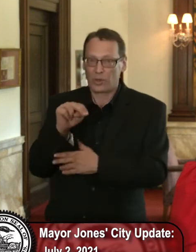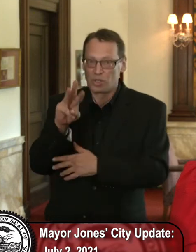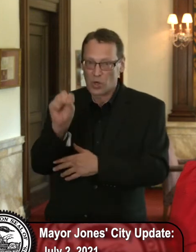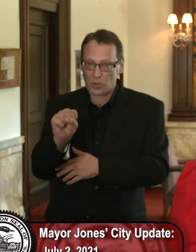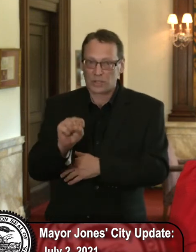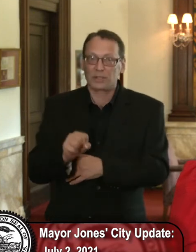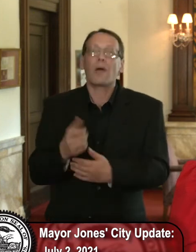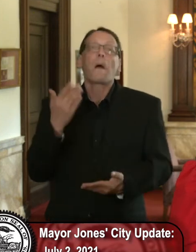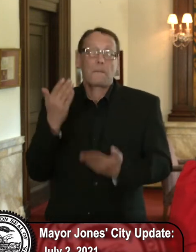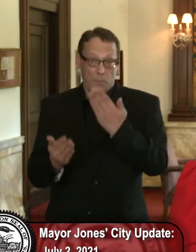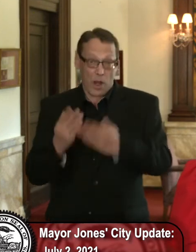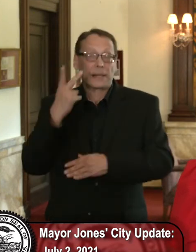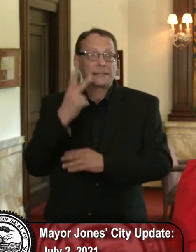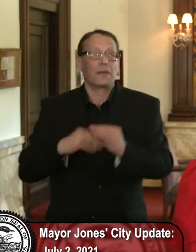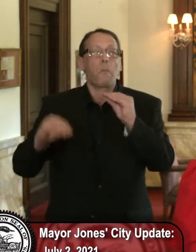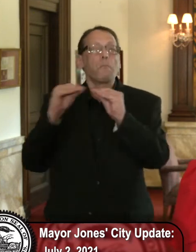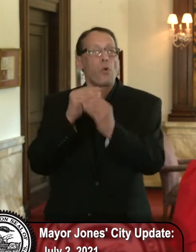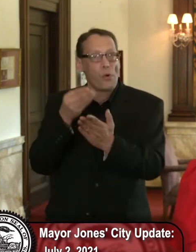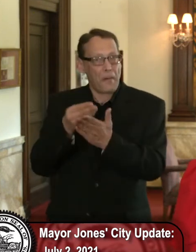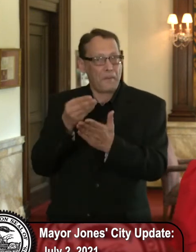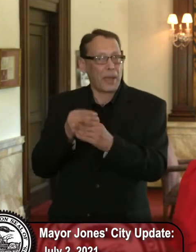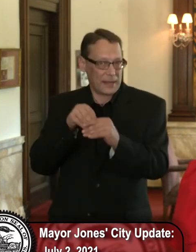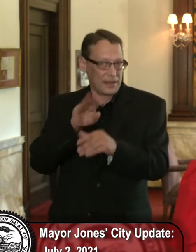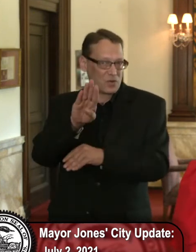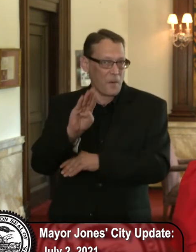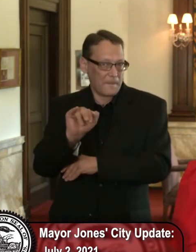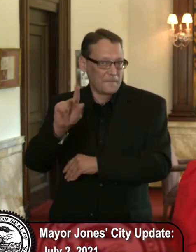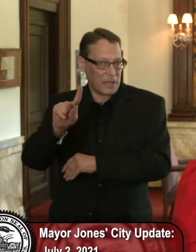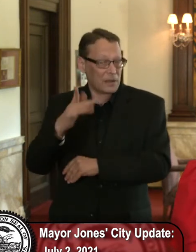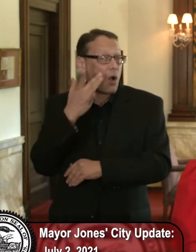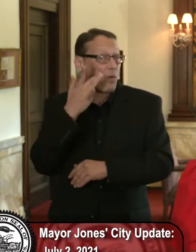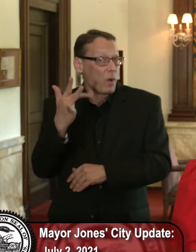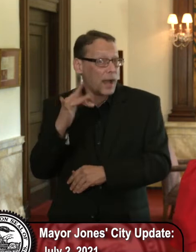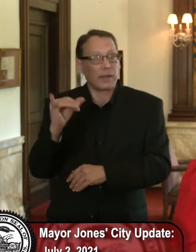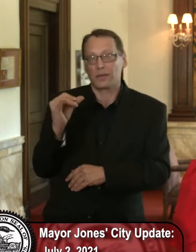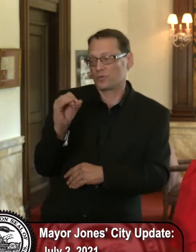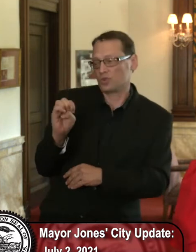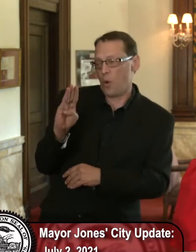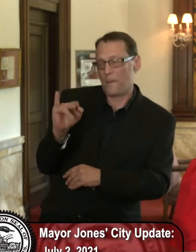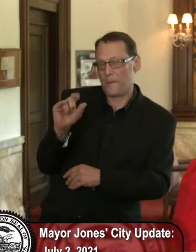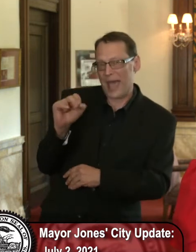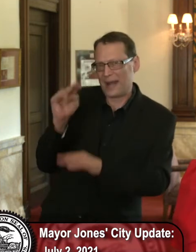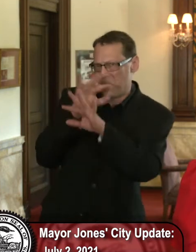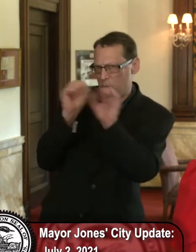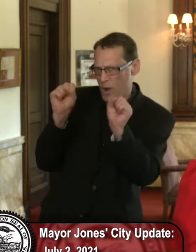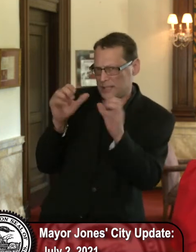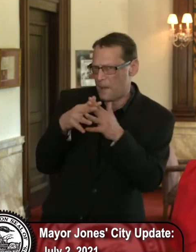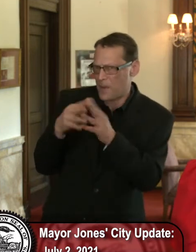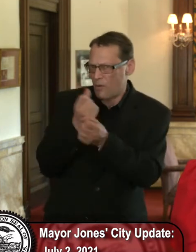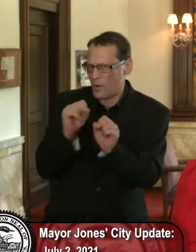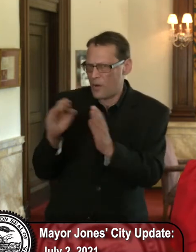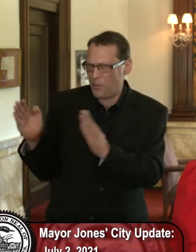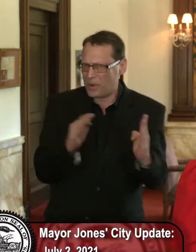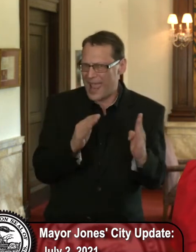You're probably about to see more money in your bank account. That's because President Joe Biden's American Rescue Plan includes